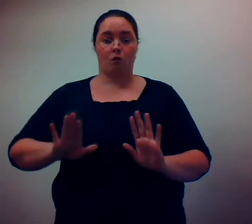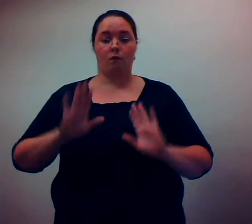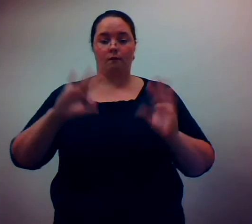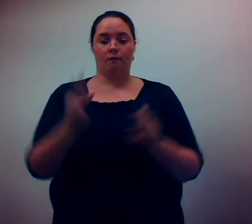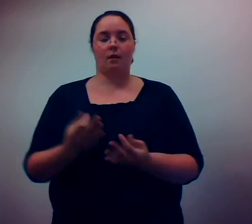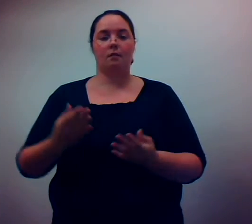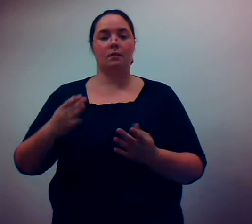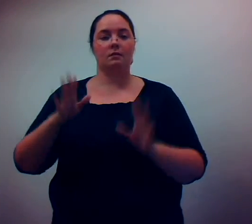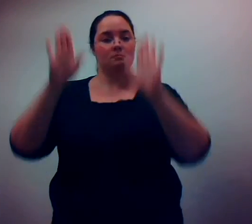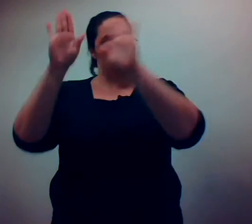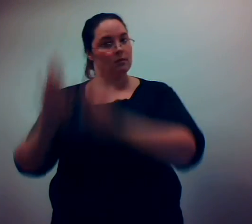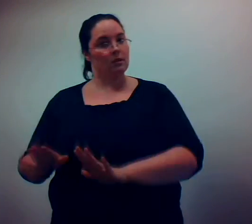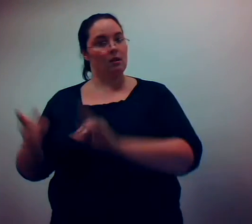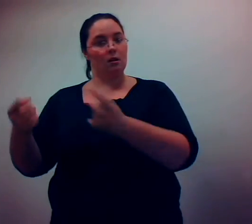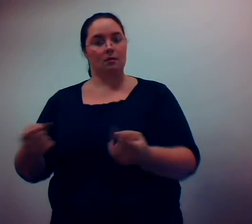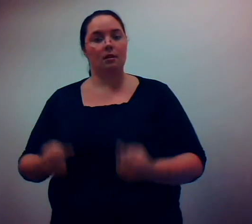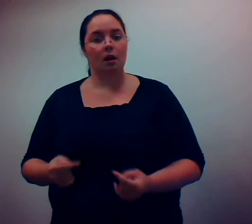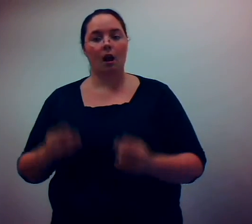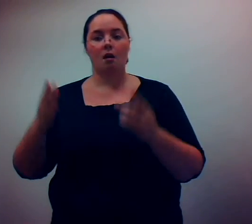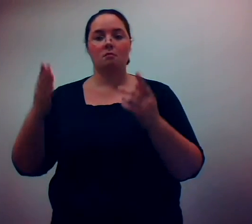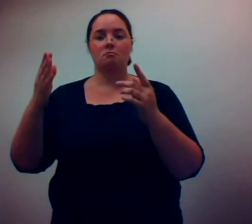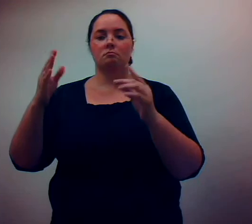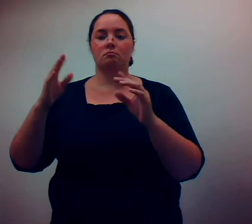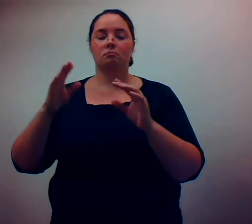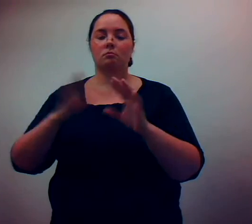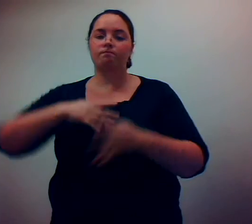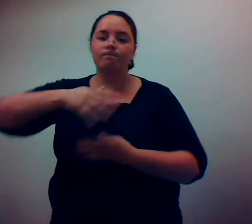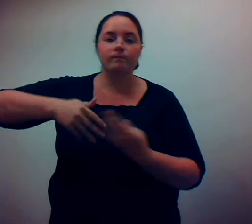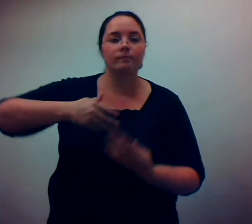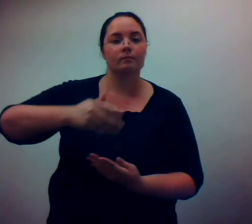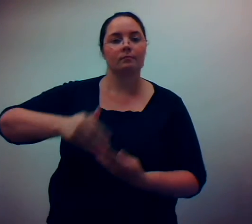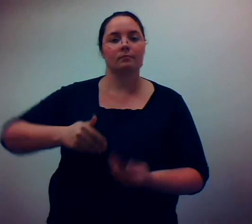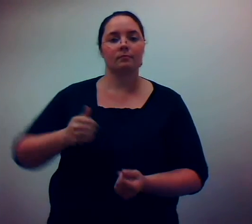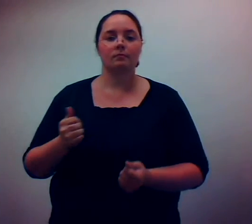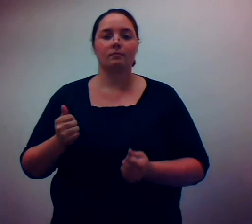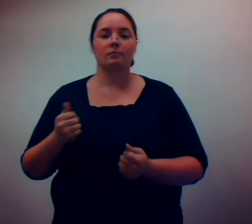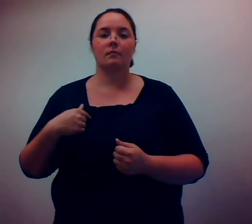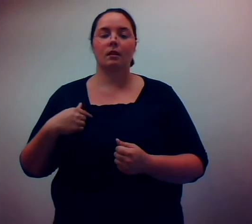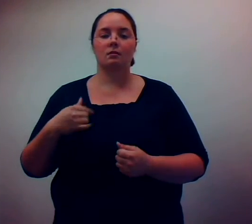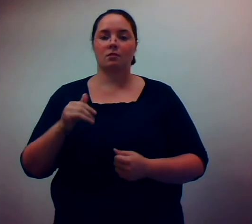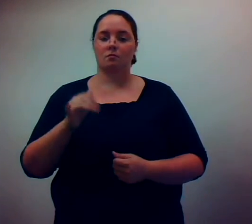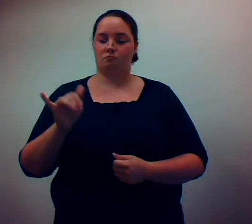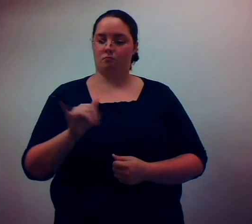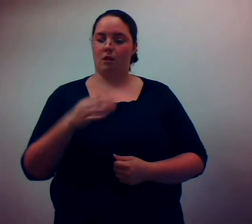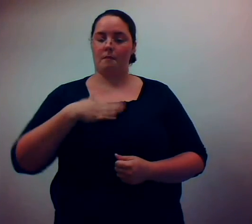In fact, you will also find a beautiful Welsh dresser there with many, many pieces of blue and white china.